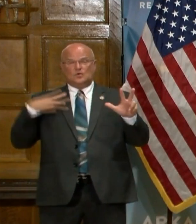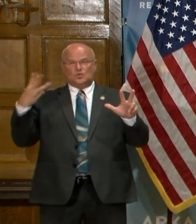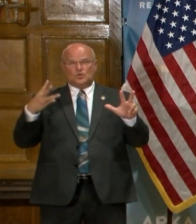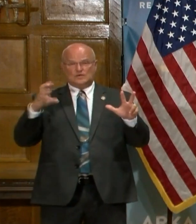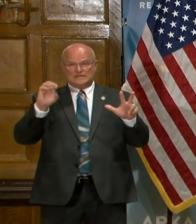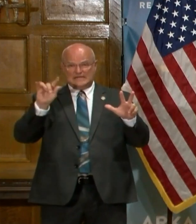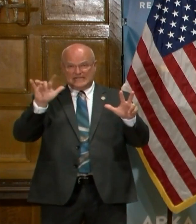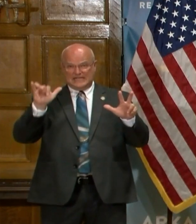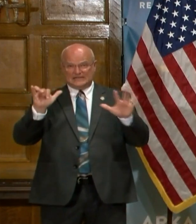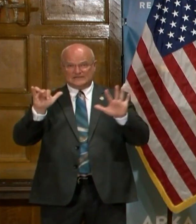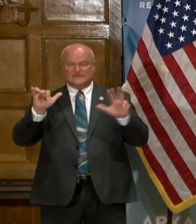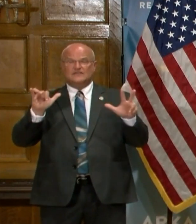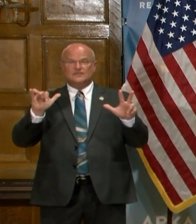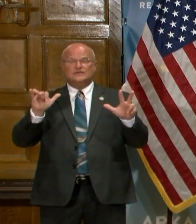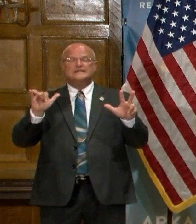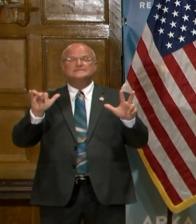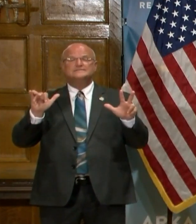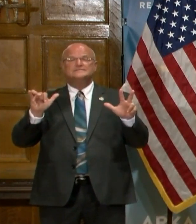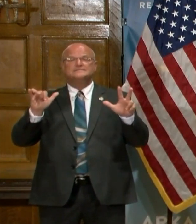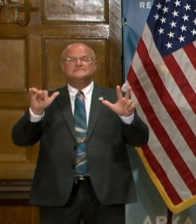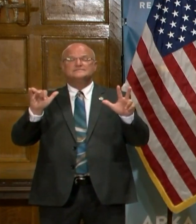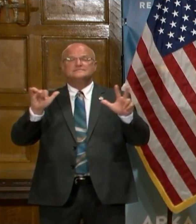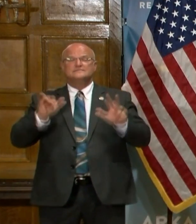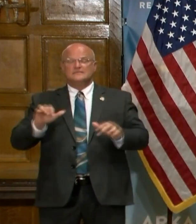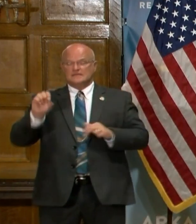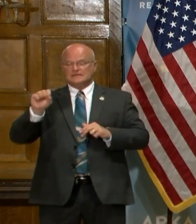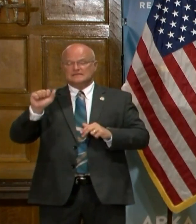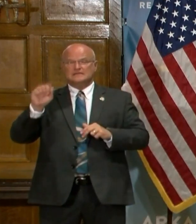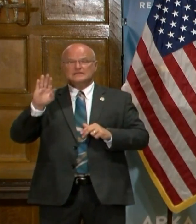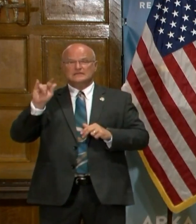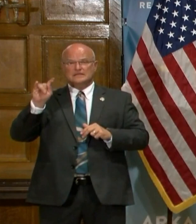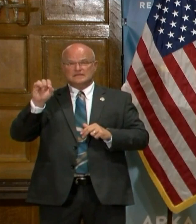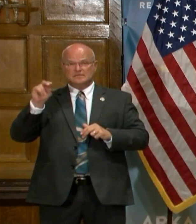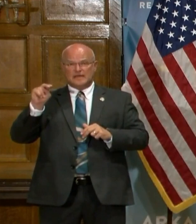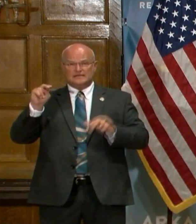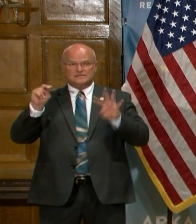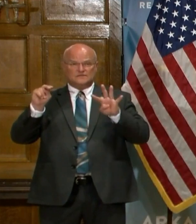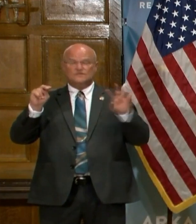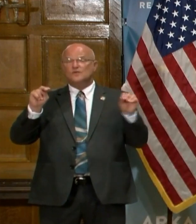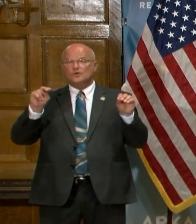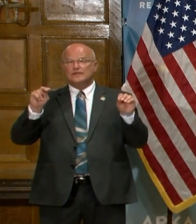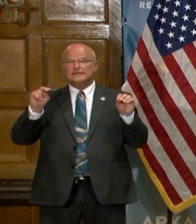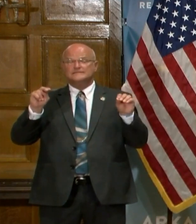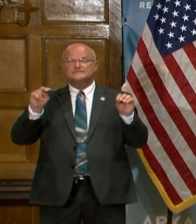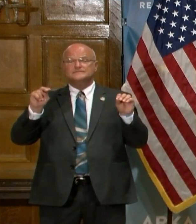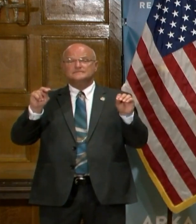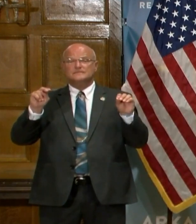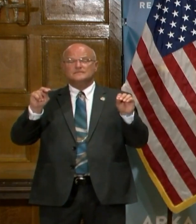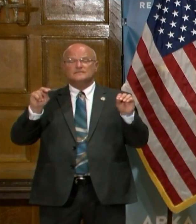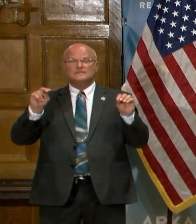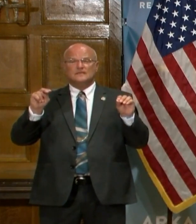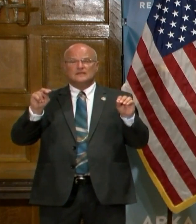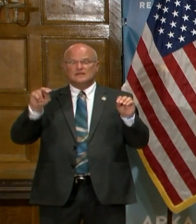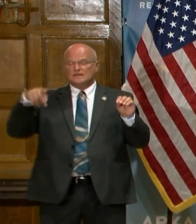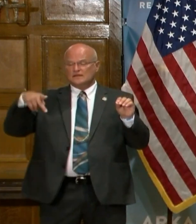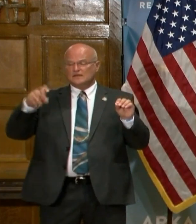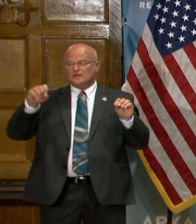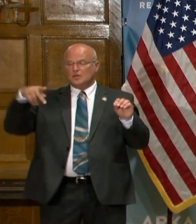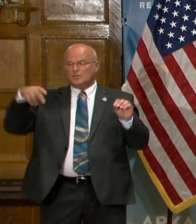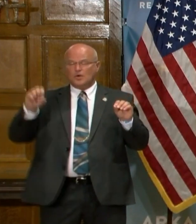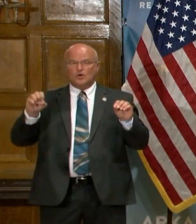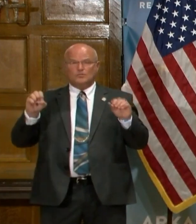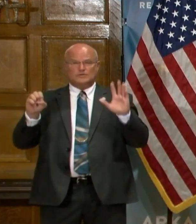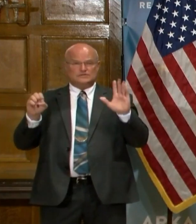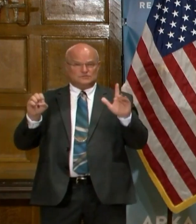Washington County. We have 40 in Sebastian County. We have 25 in Polk